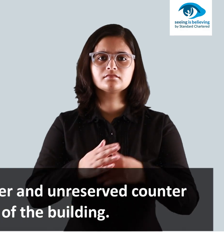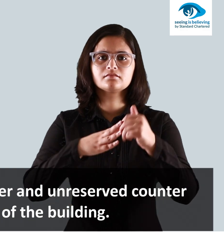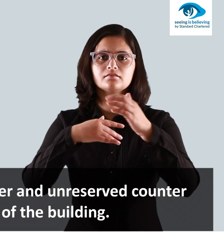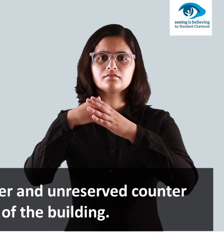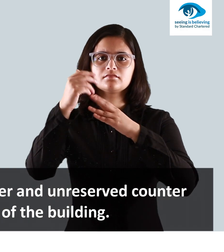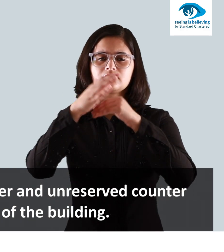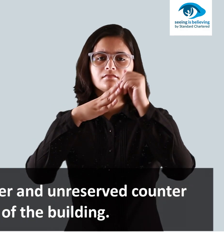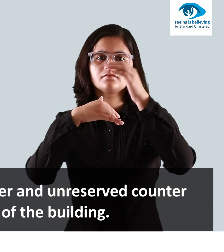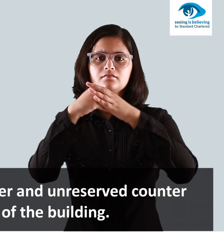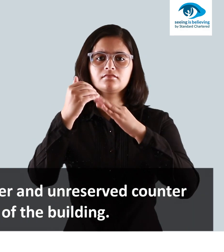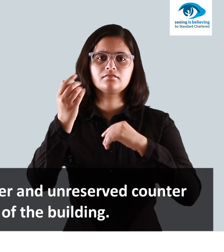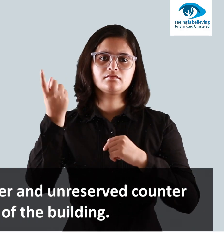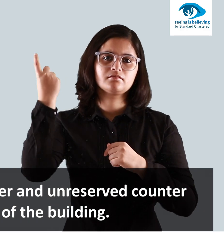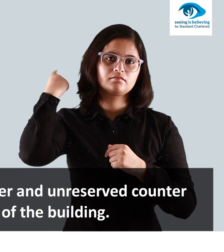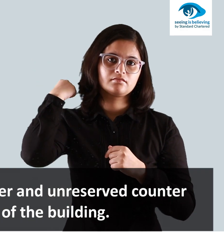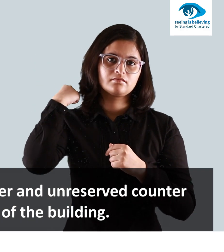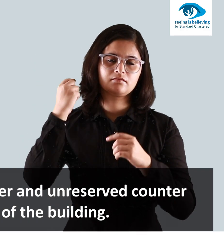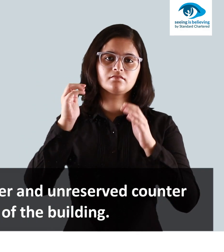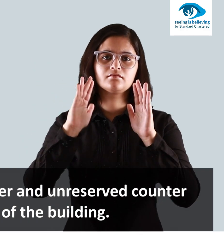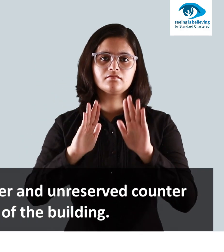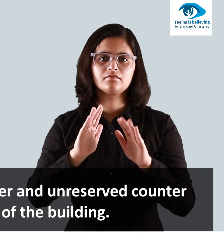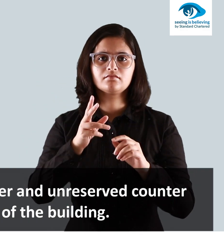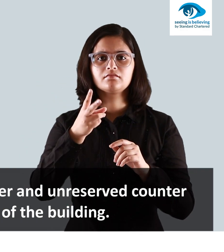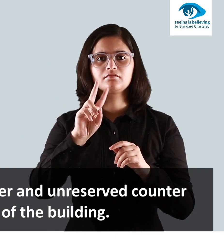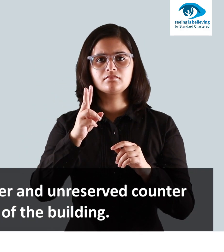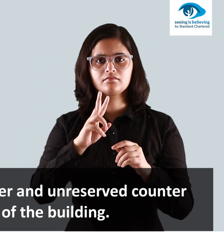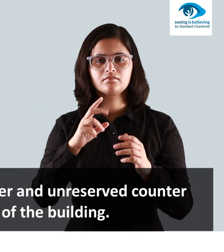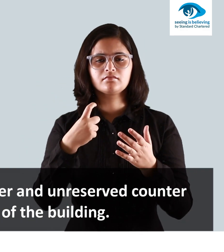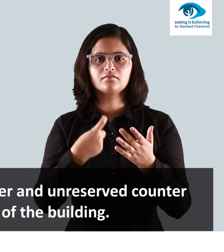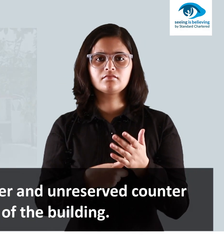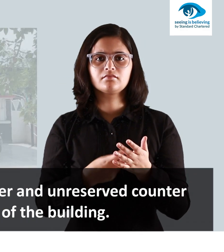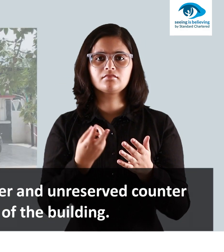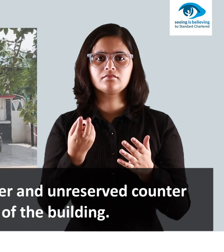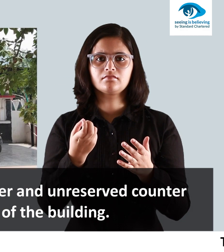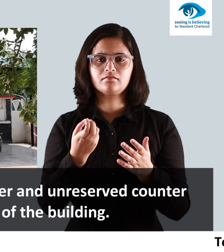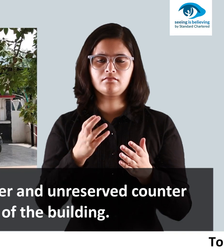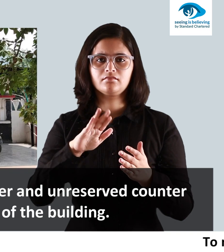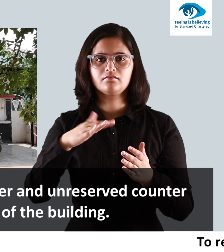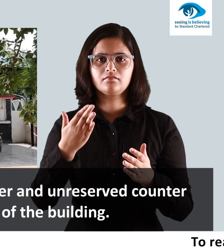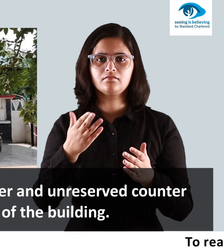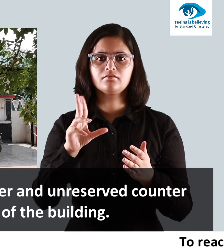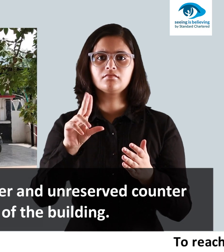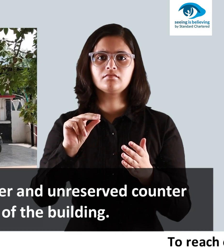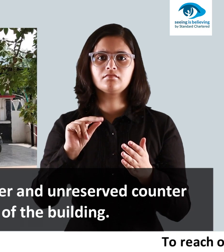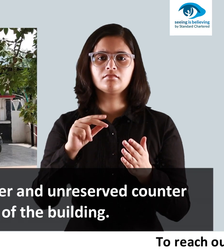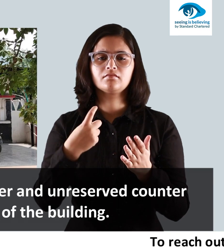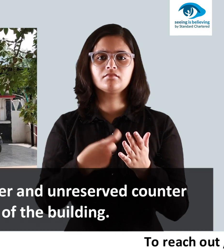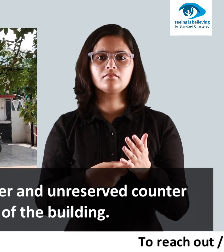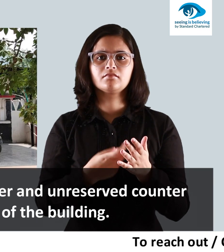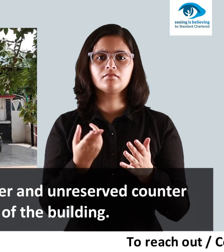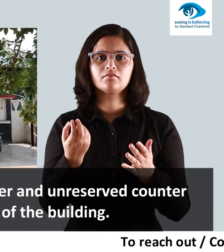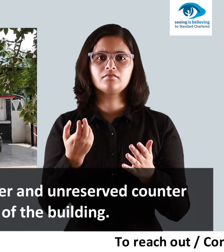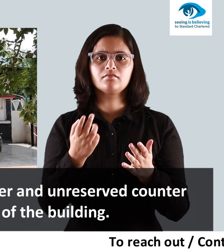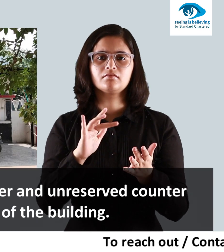There is a reservation center and unreserved counter at the back side of the building.